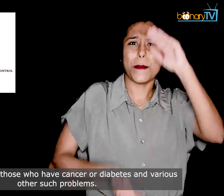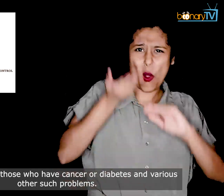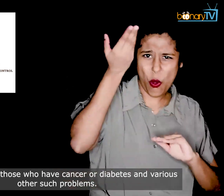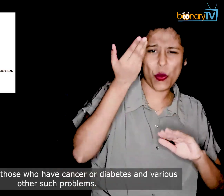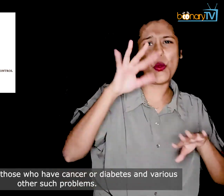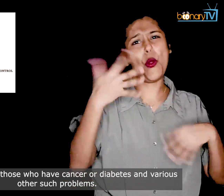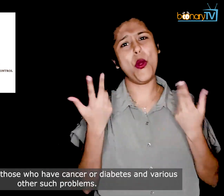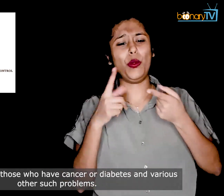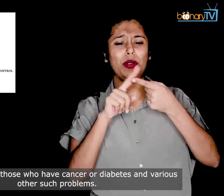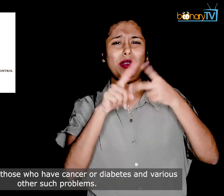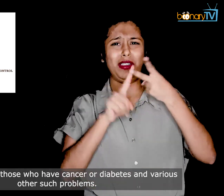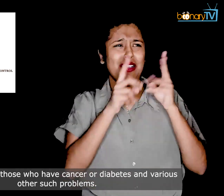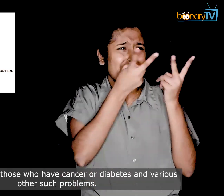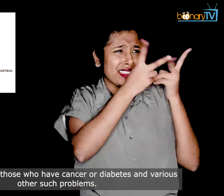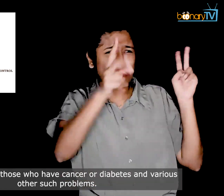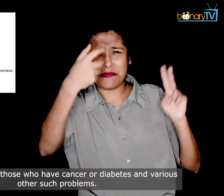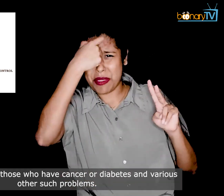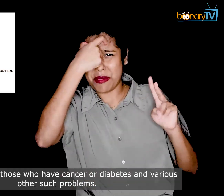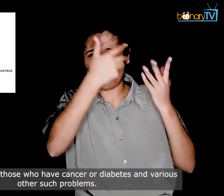various other such problems